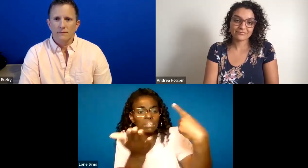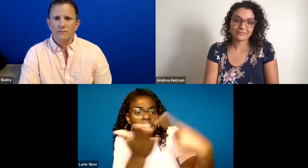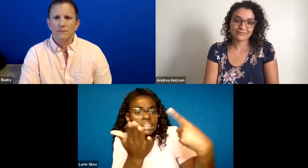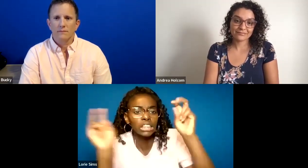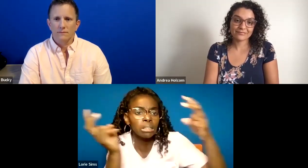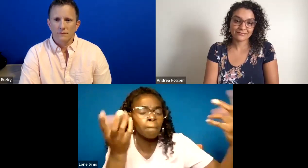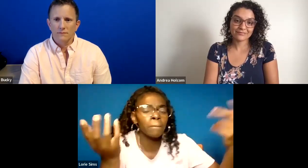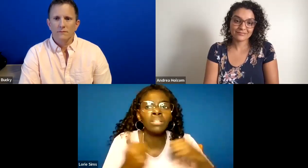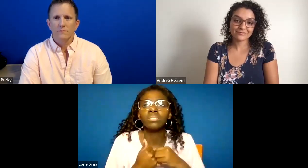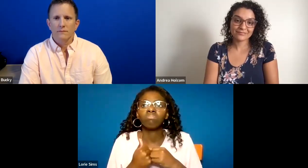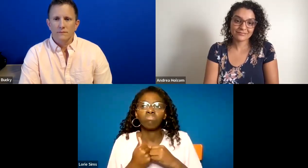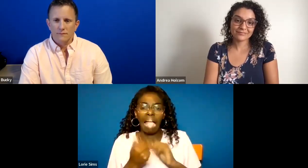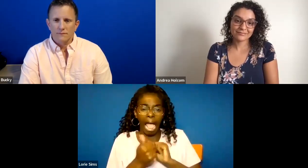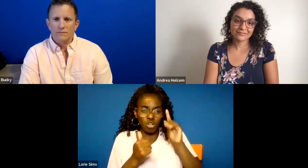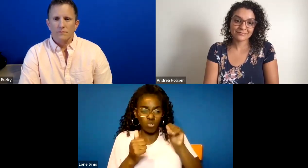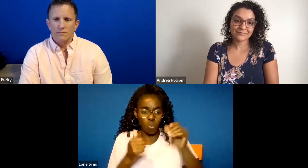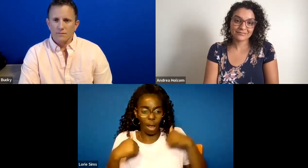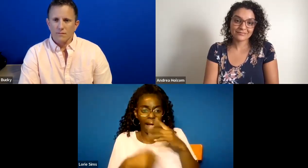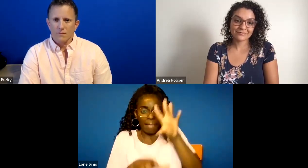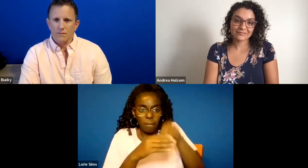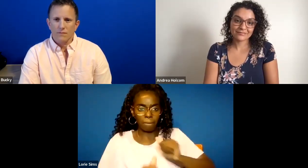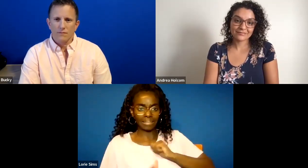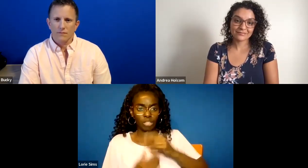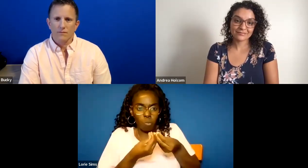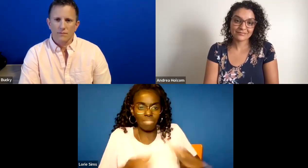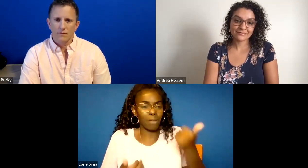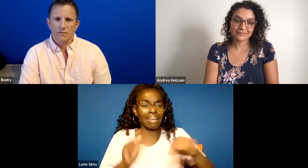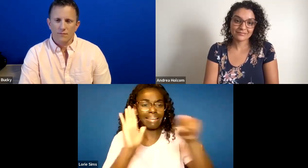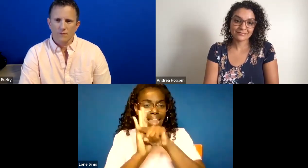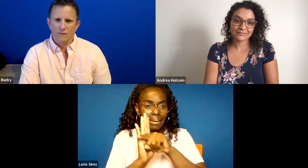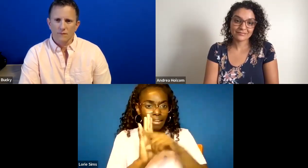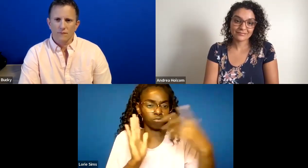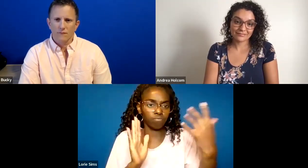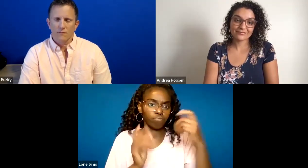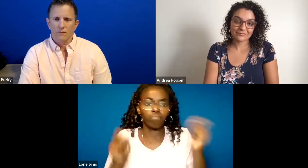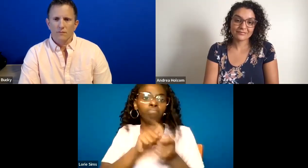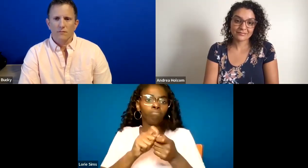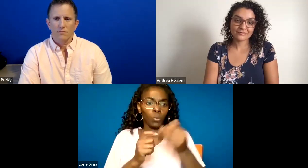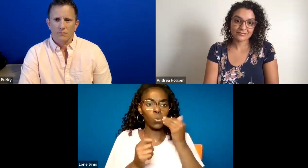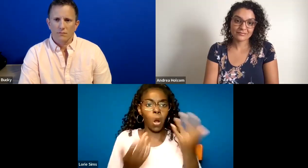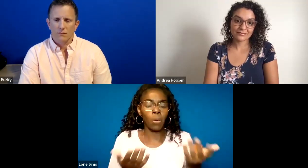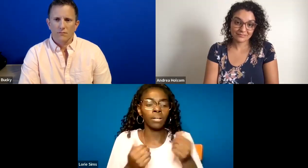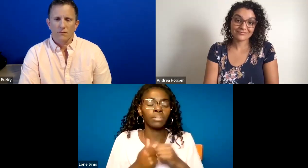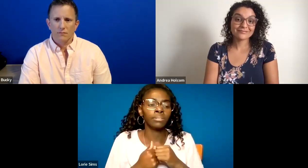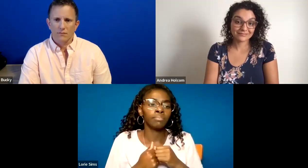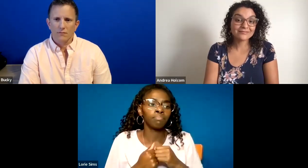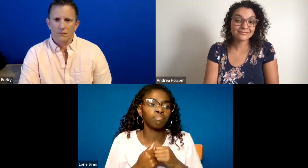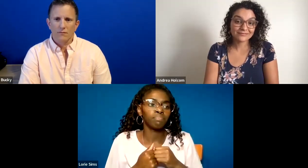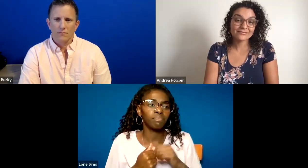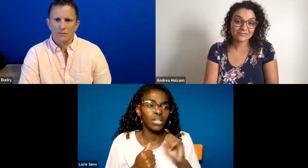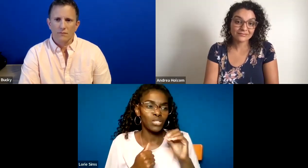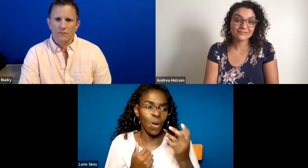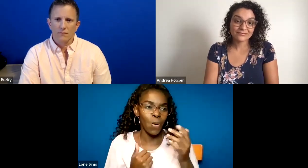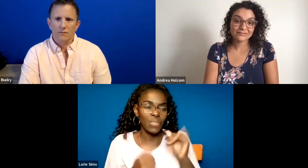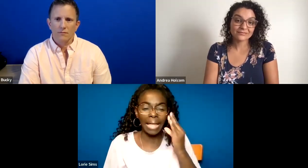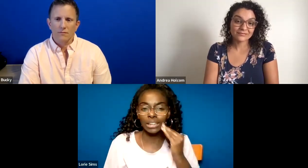bring up the situation and my feelings, if I were to discuss it further. So how would I involve myself without receiving that negative backlash,